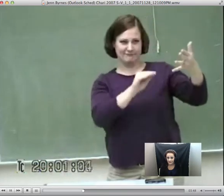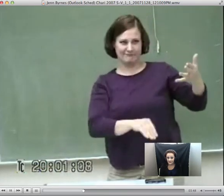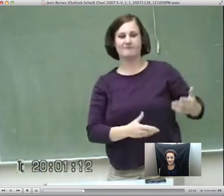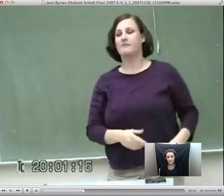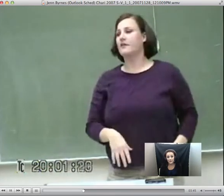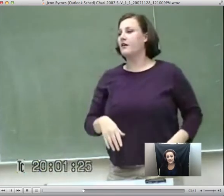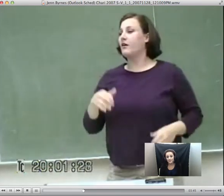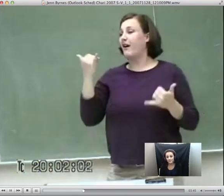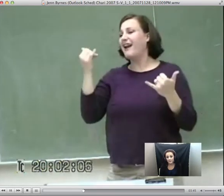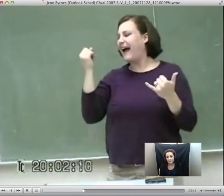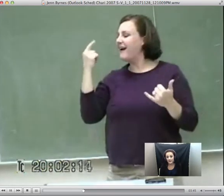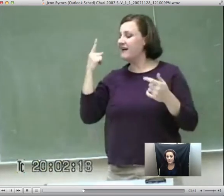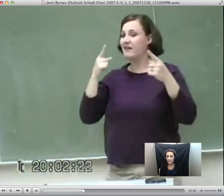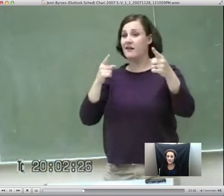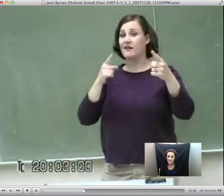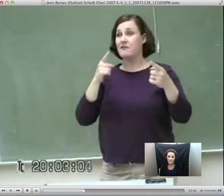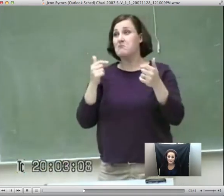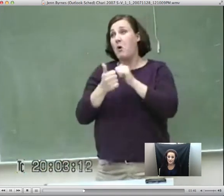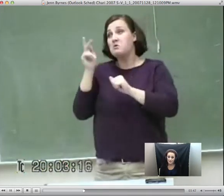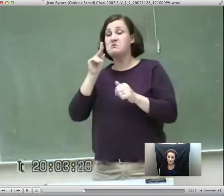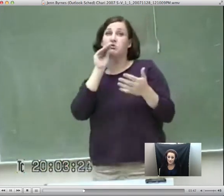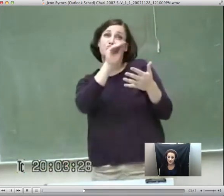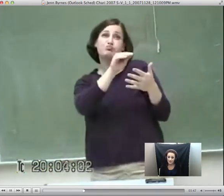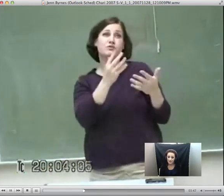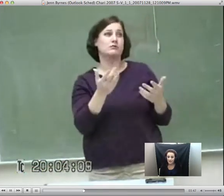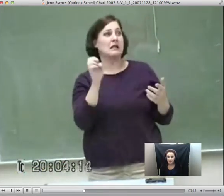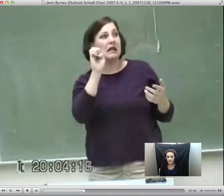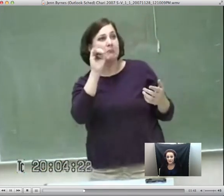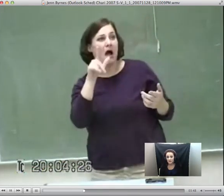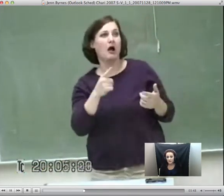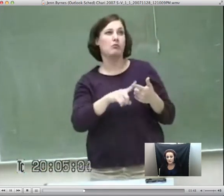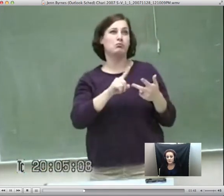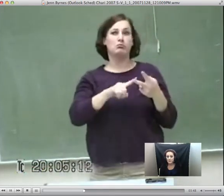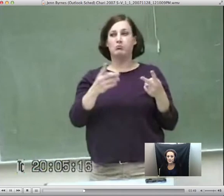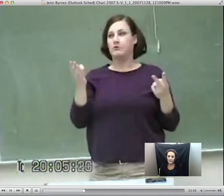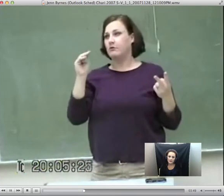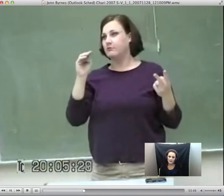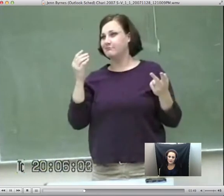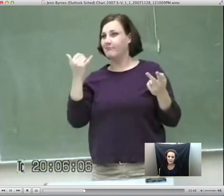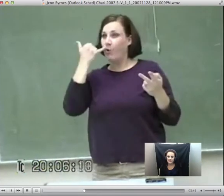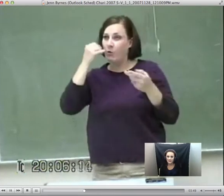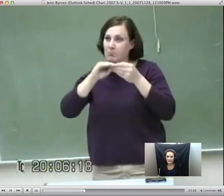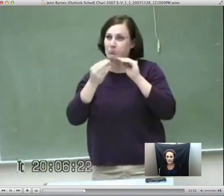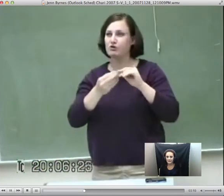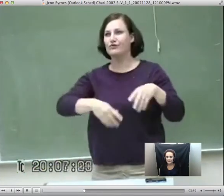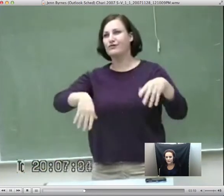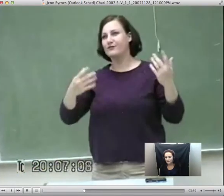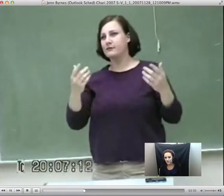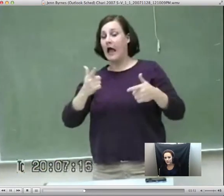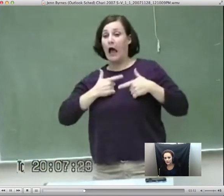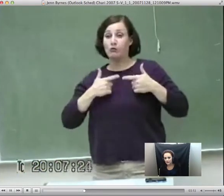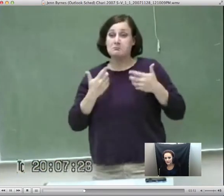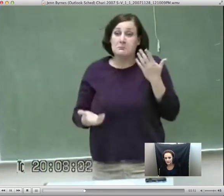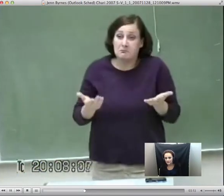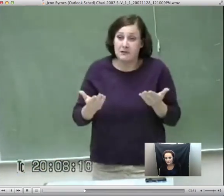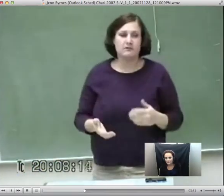is networking. I have all the contact information. Most people probably include an email and their phone number, maybe